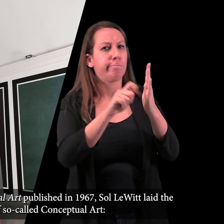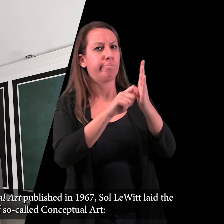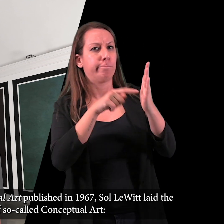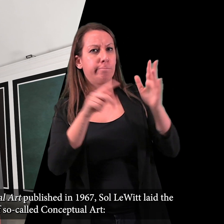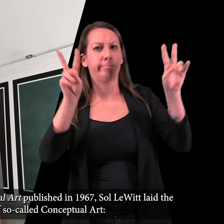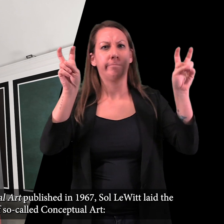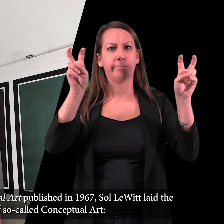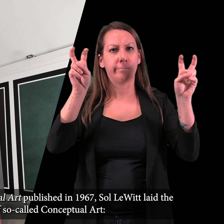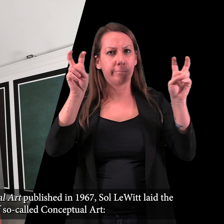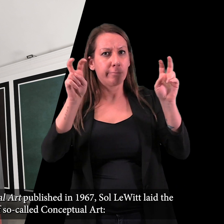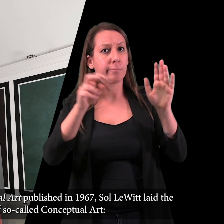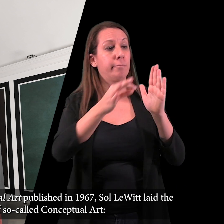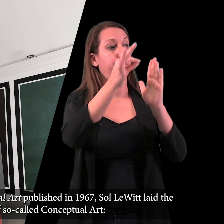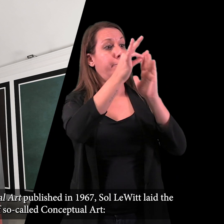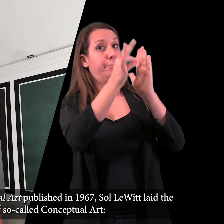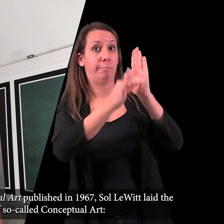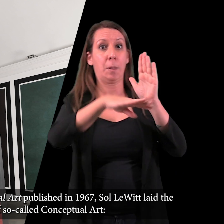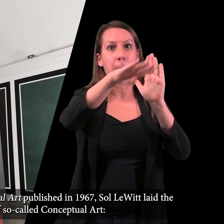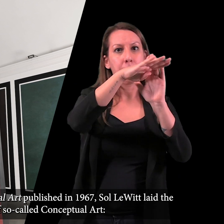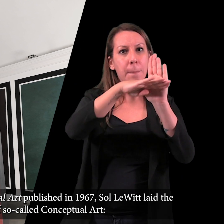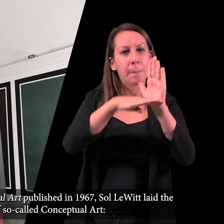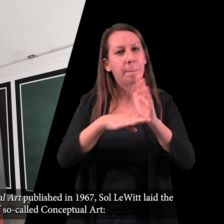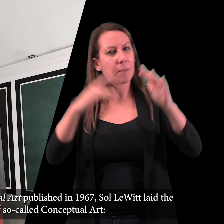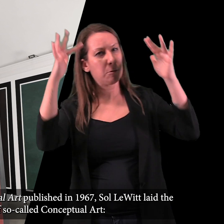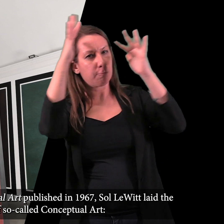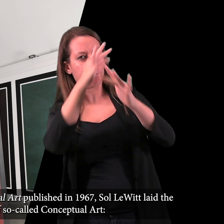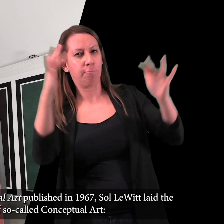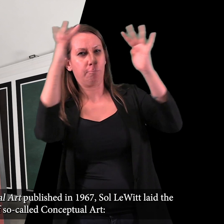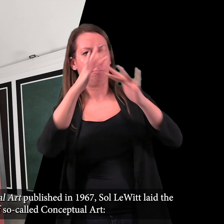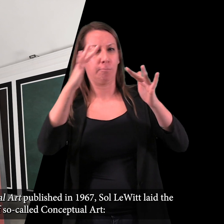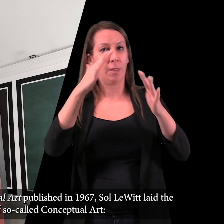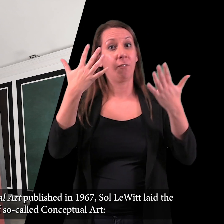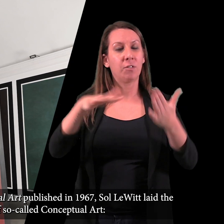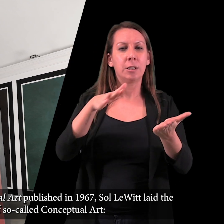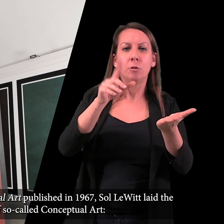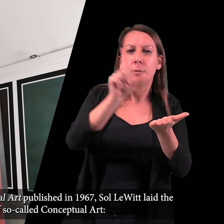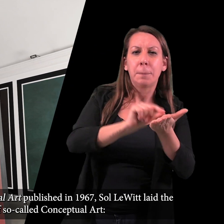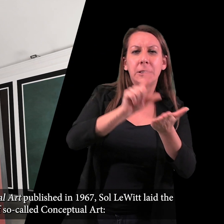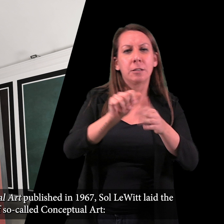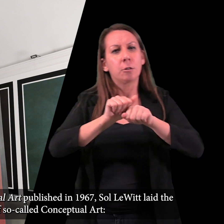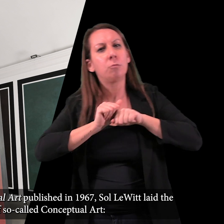the foundations of so-called conceptual art.